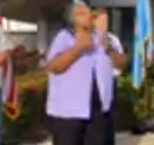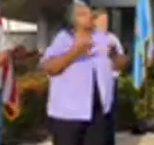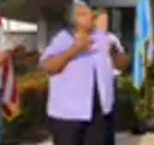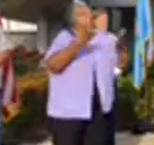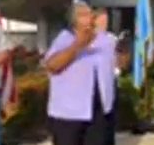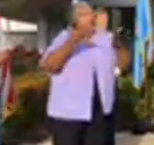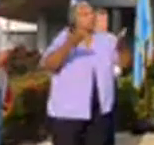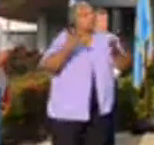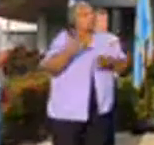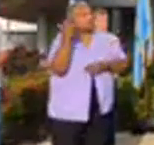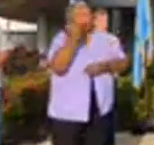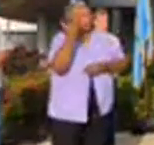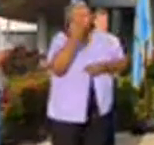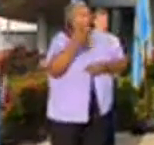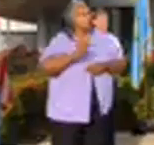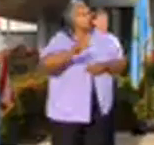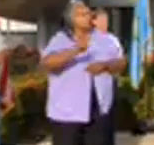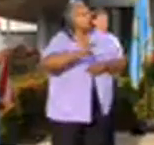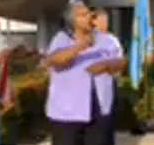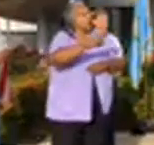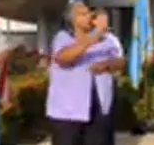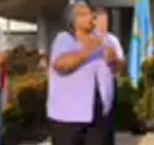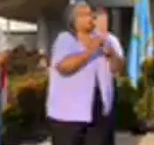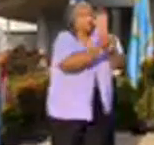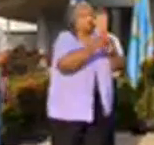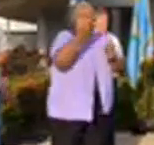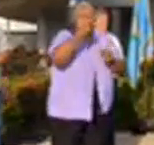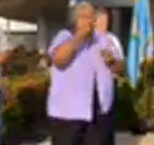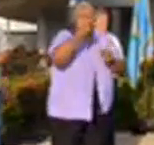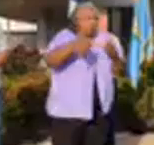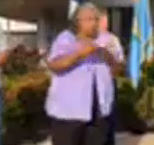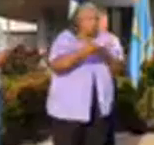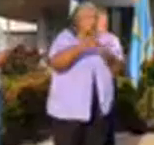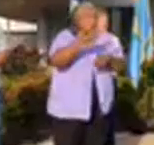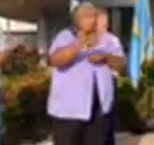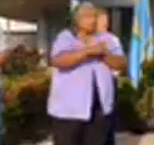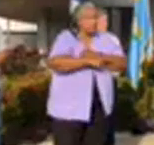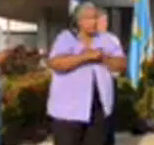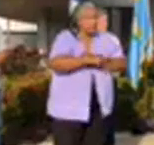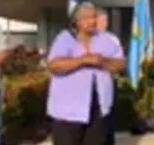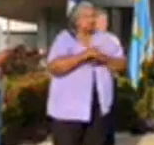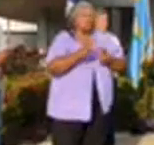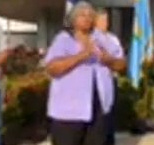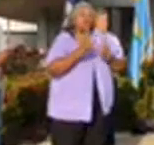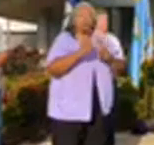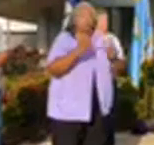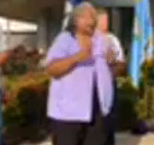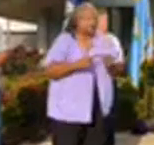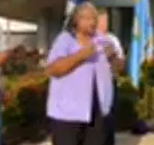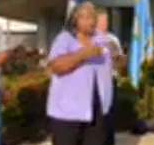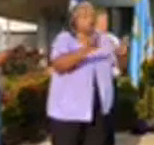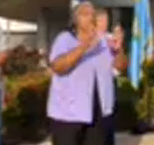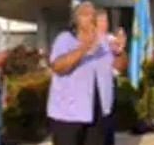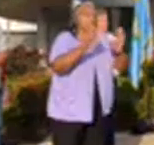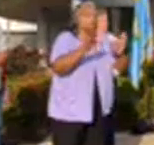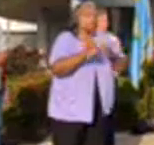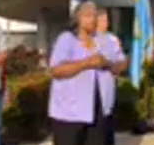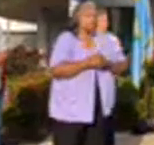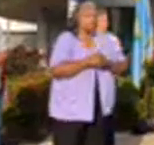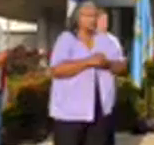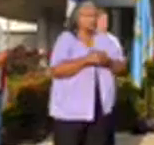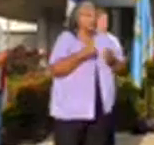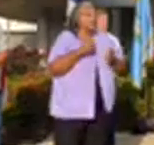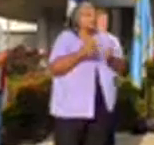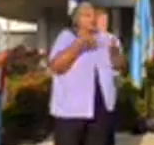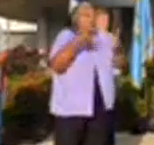travel so much across the region together, because all of our parishes are so unique, different, and that is just so wonderful. But we also have so much